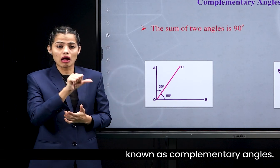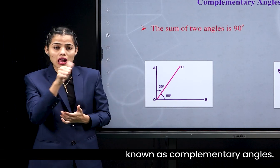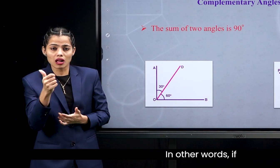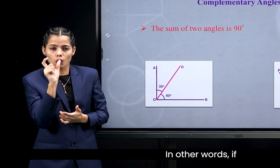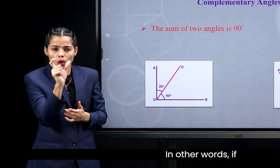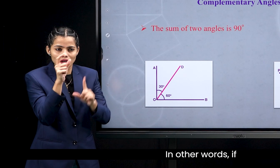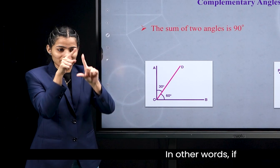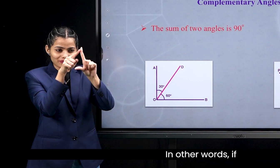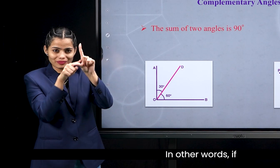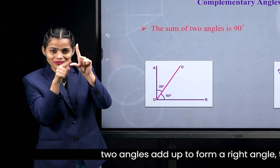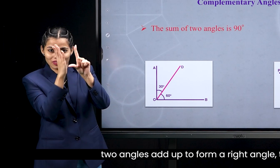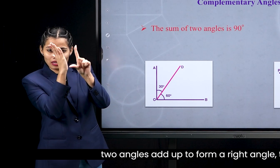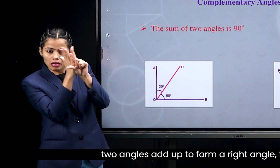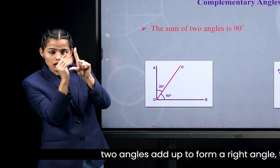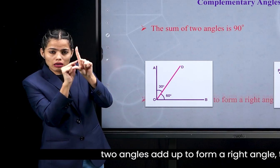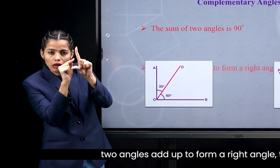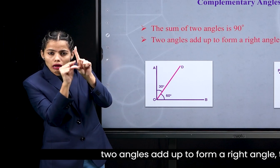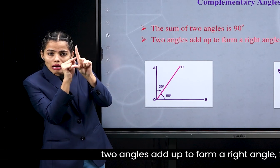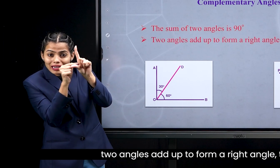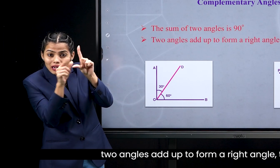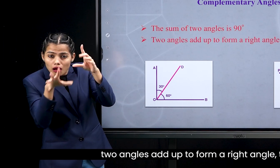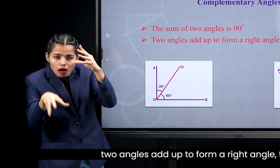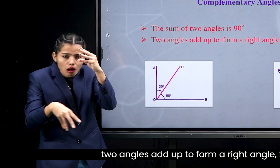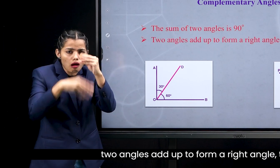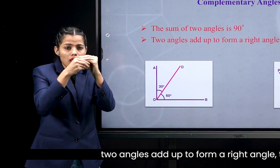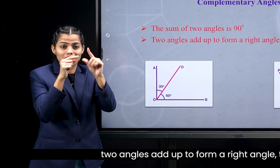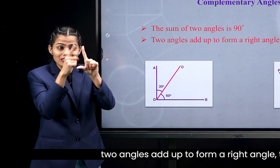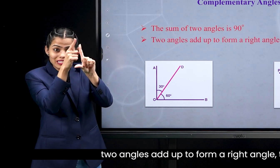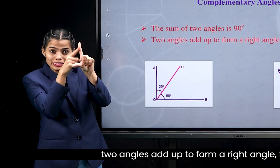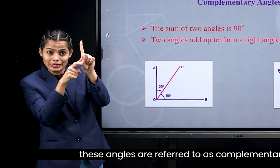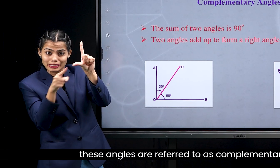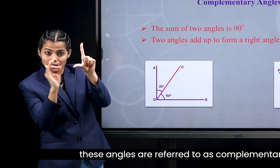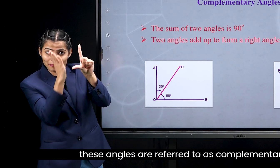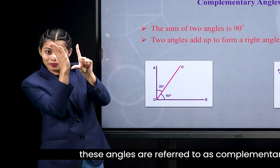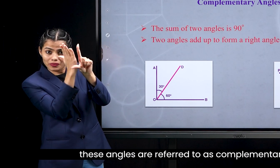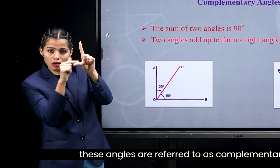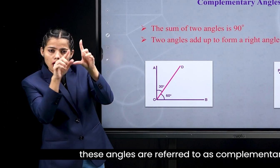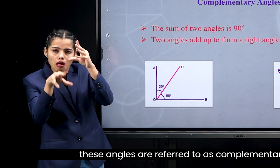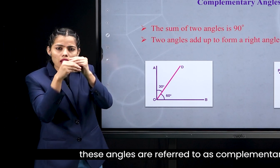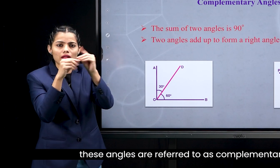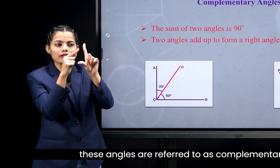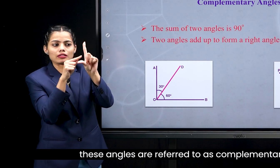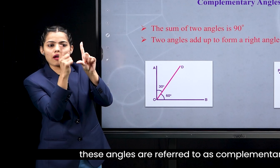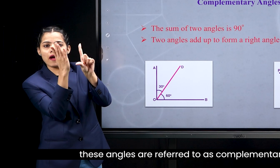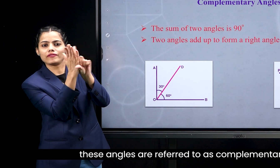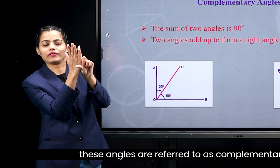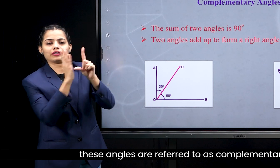In other words, if two angles add up to form a right angle, then these angles are referred to as a complementary